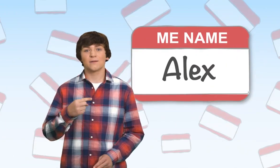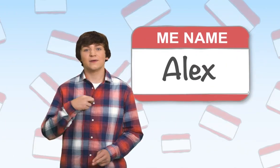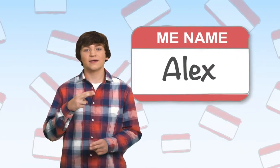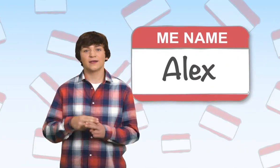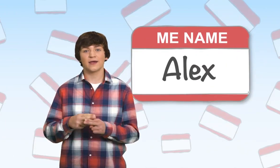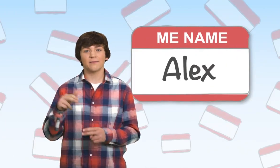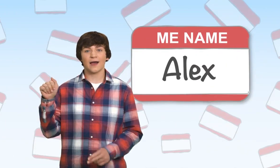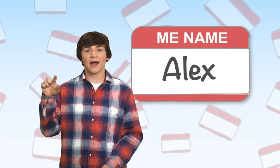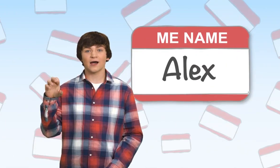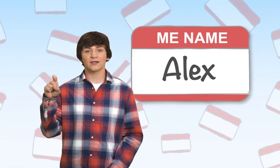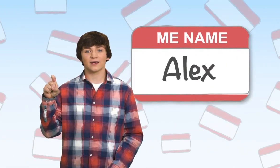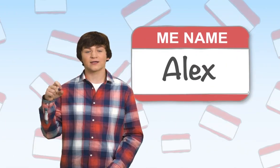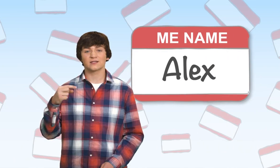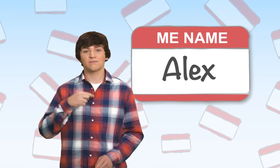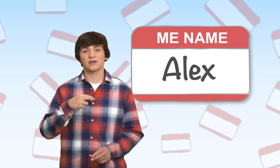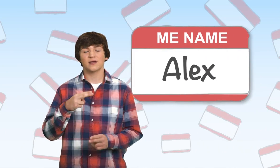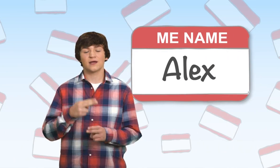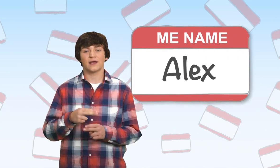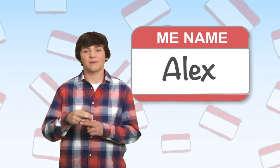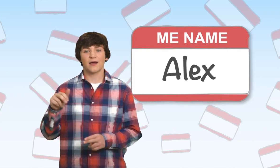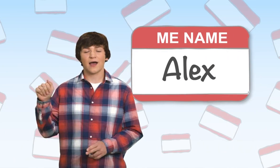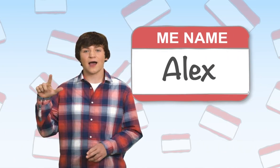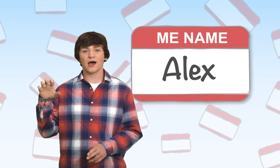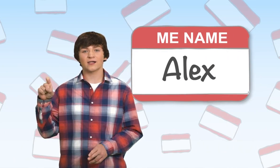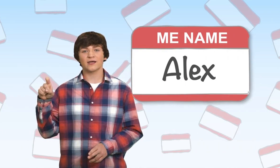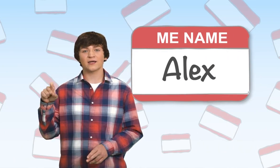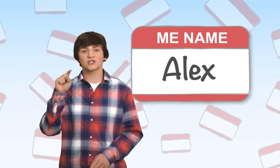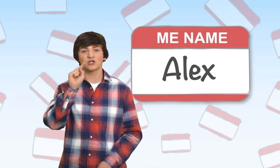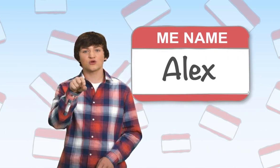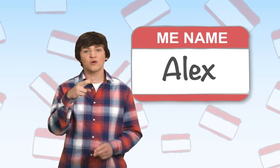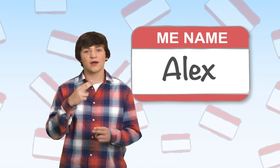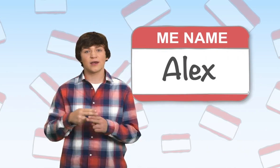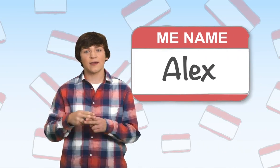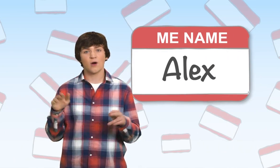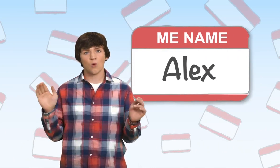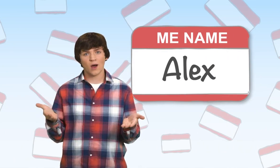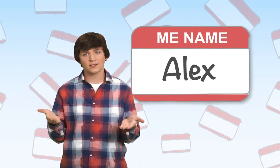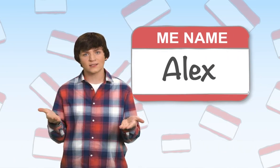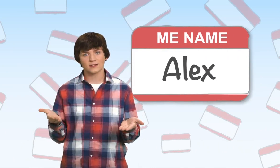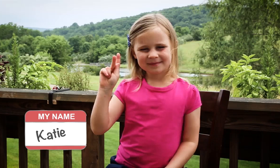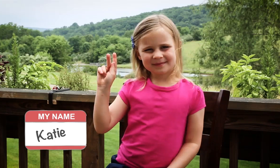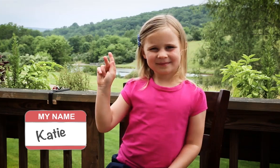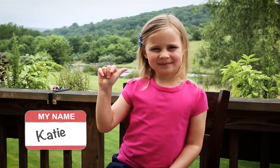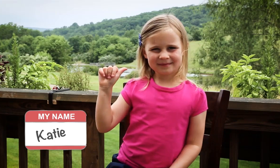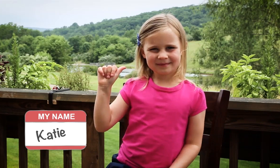Me name Alex. Me name Alex. You name what? My